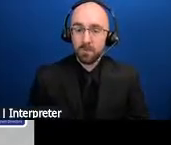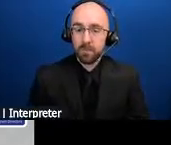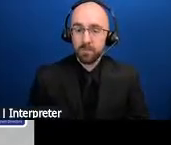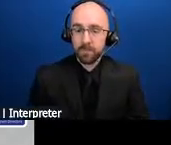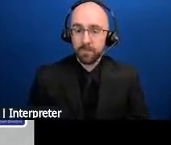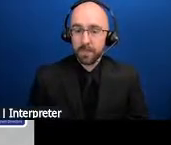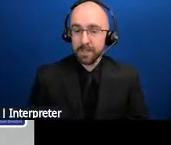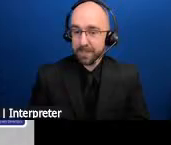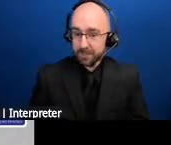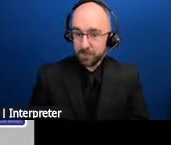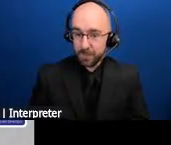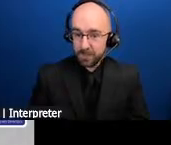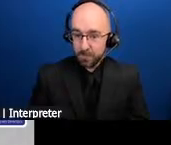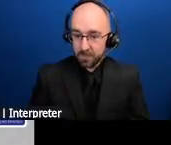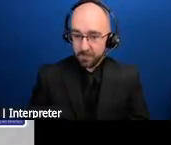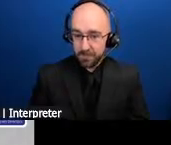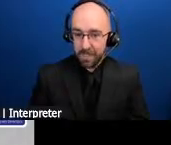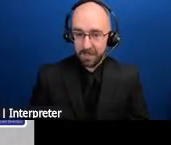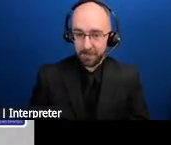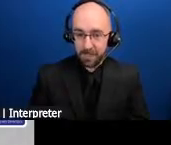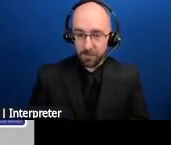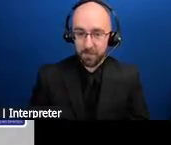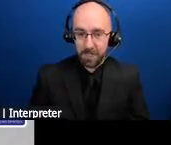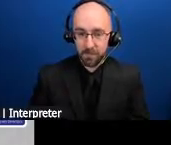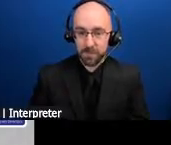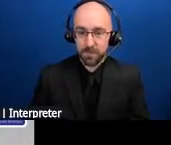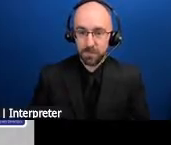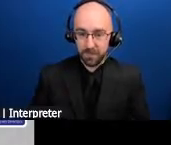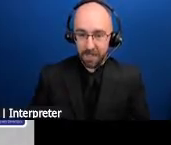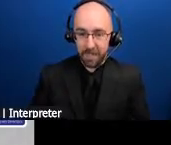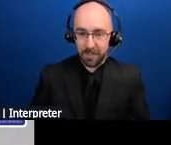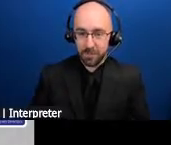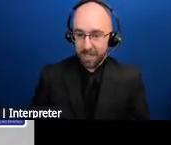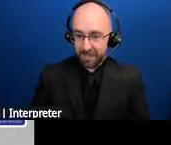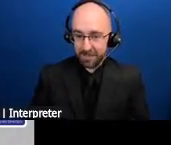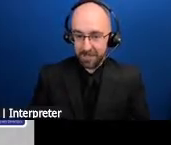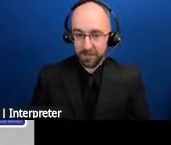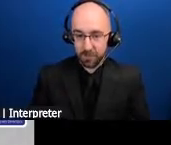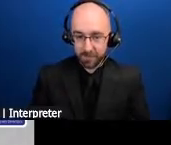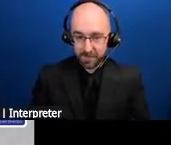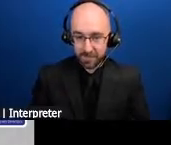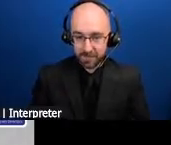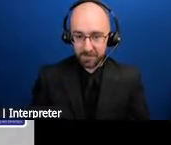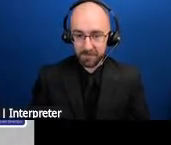So since 2012 at DEAFLEAD, we've been able to provide chat